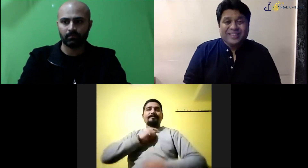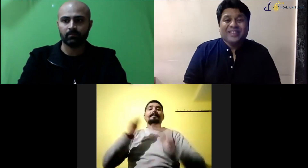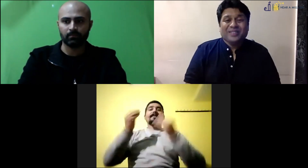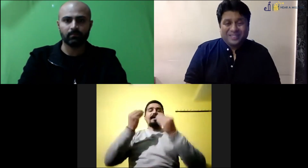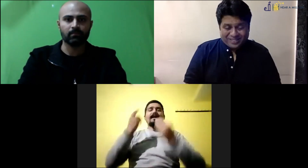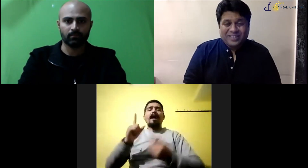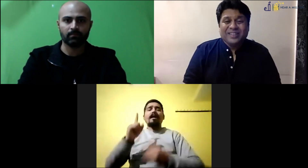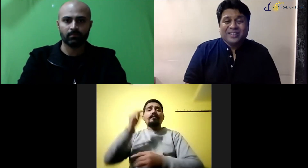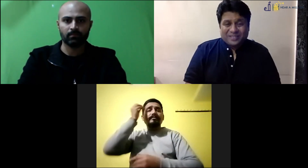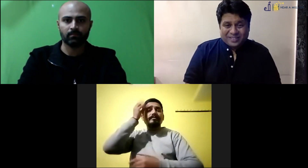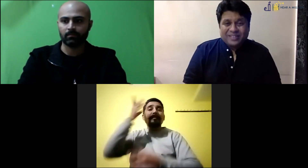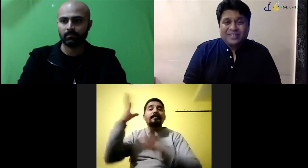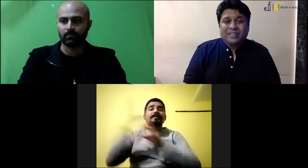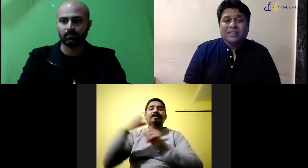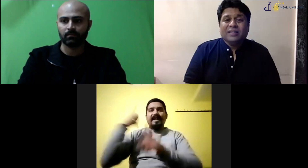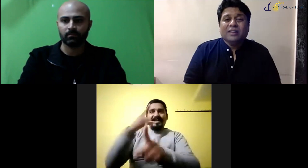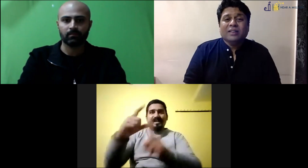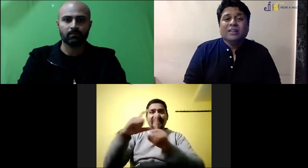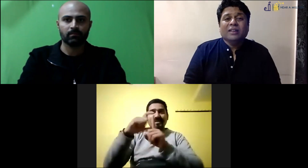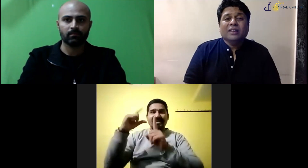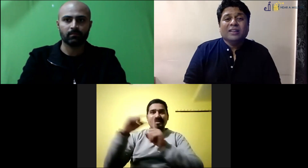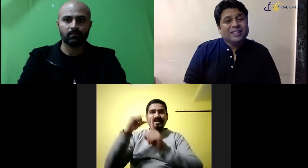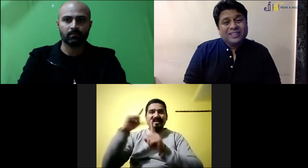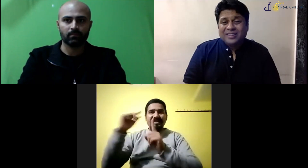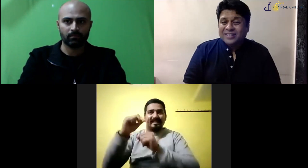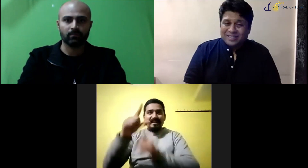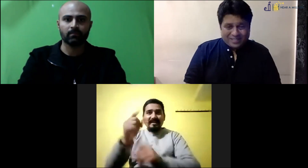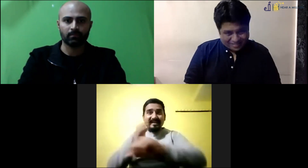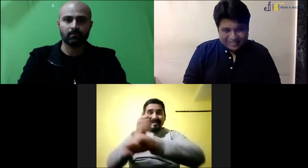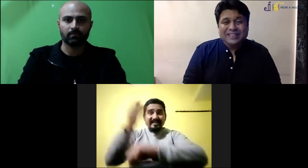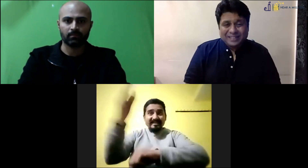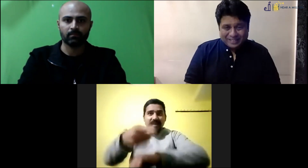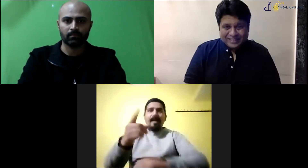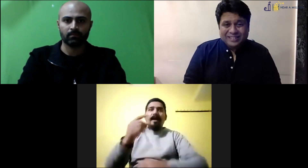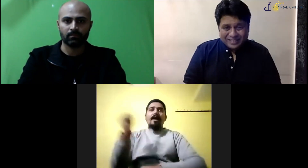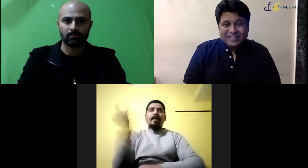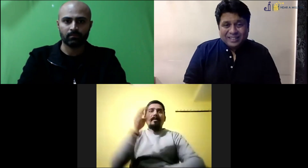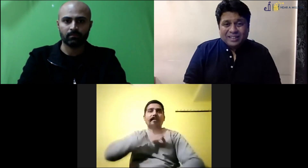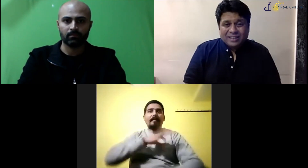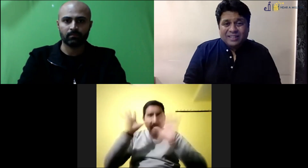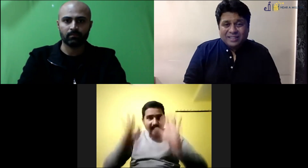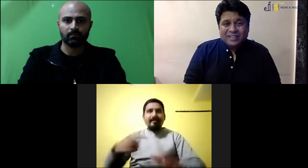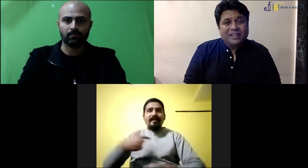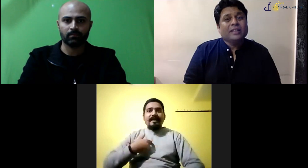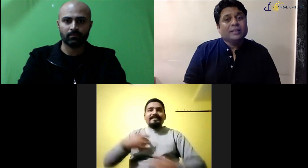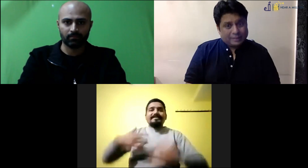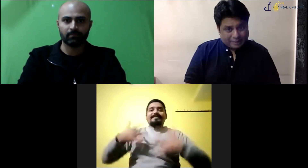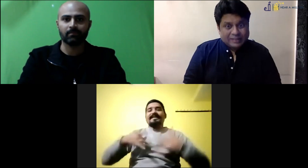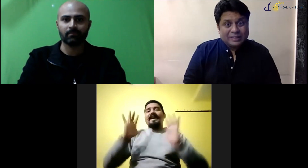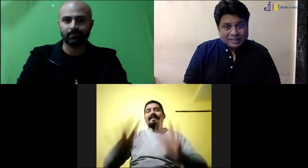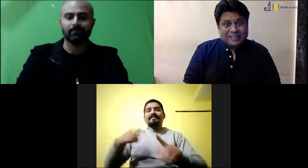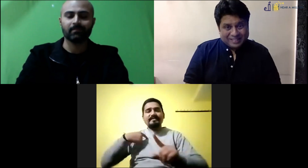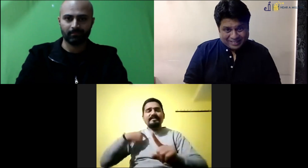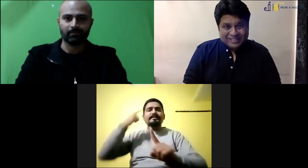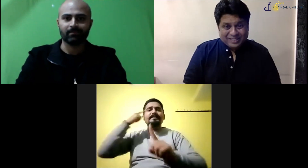and we saw that we got more confident. And with respect to DLP coming into the picture, I see that